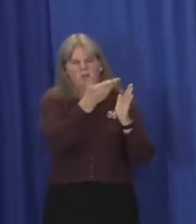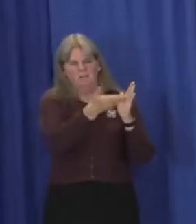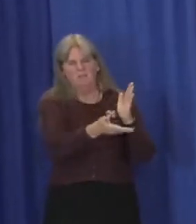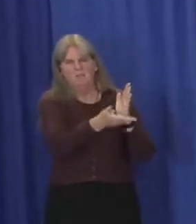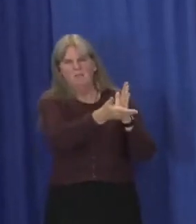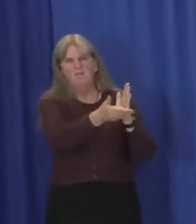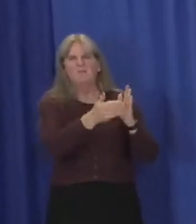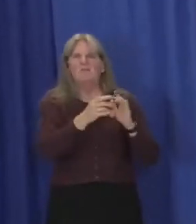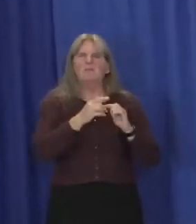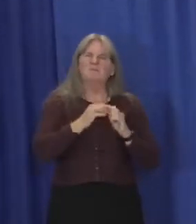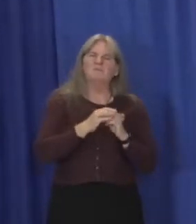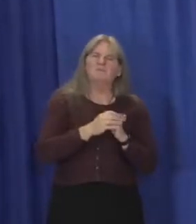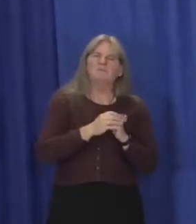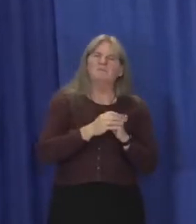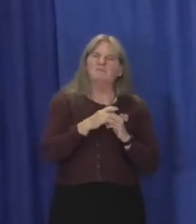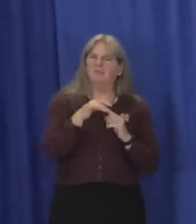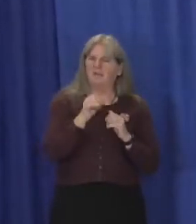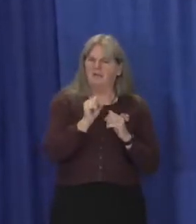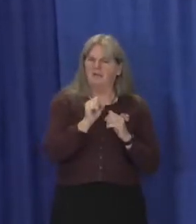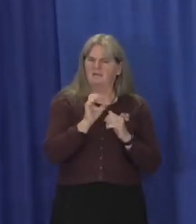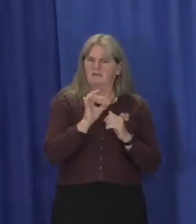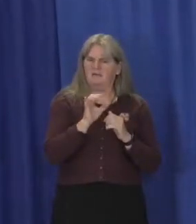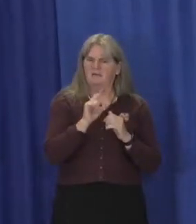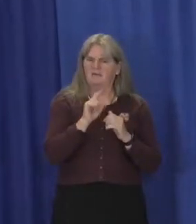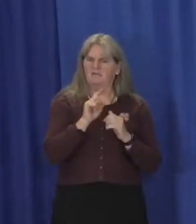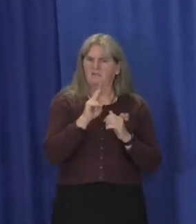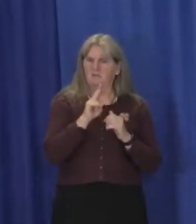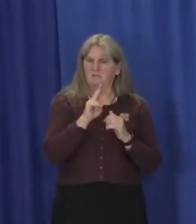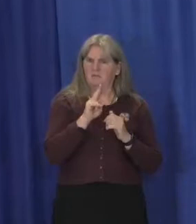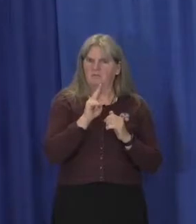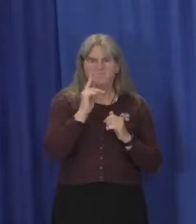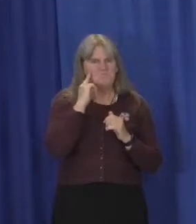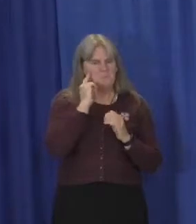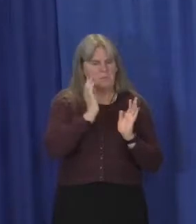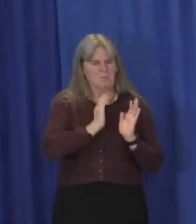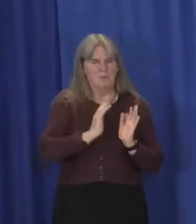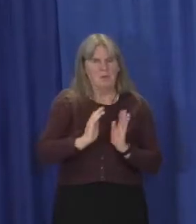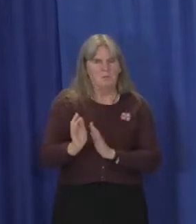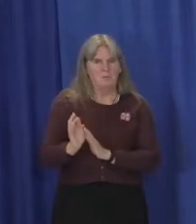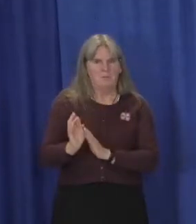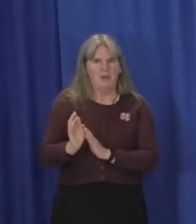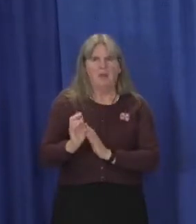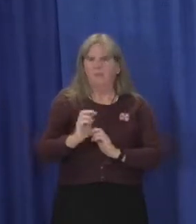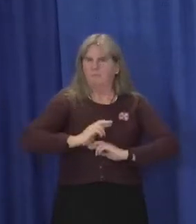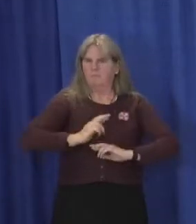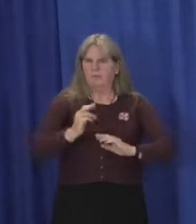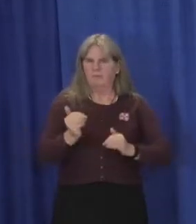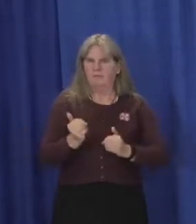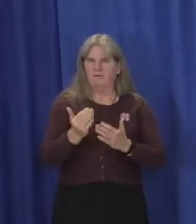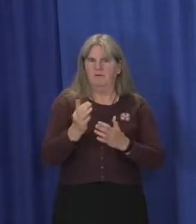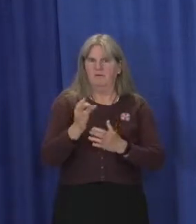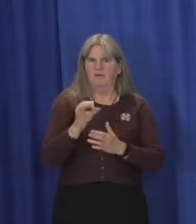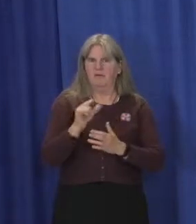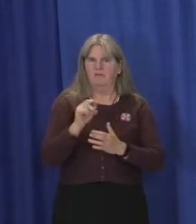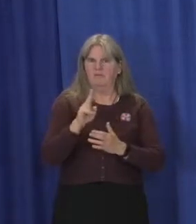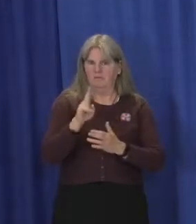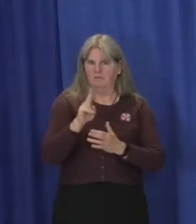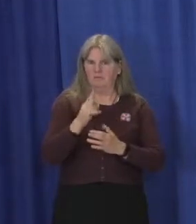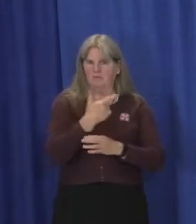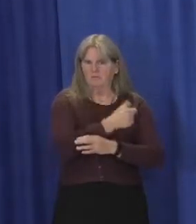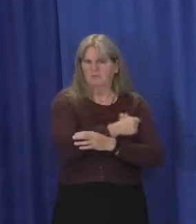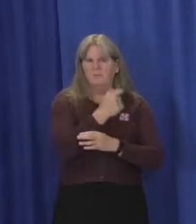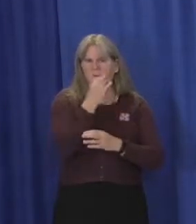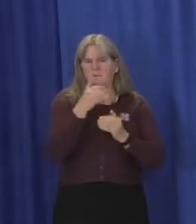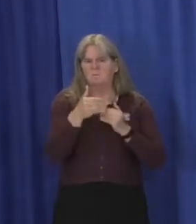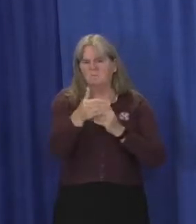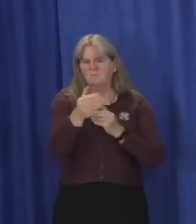And yes, as we move into flu season, we are currently planning for the flu vaccination, and we'll have more information in the